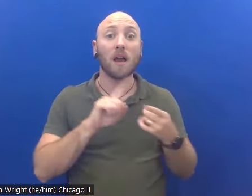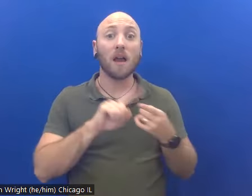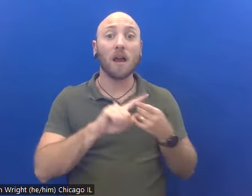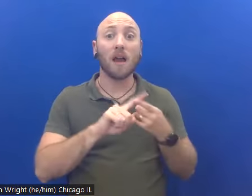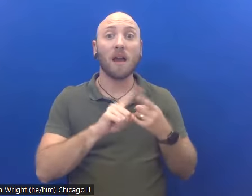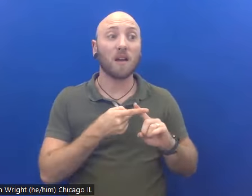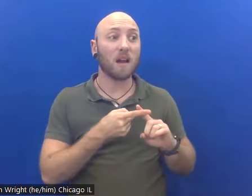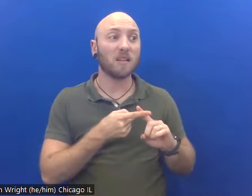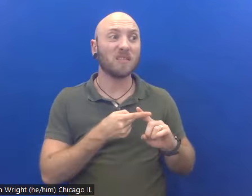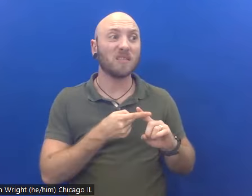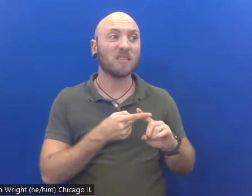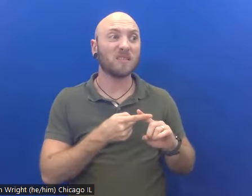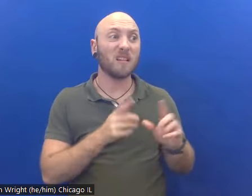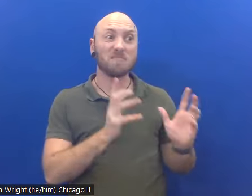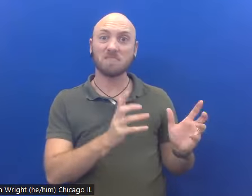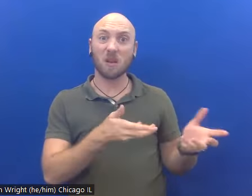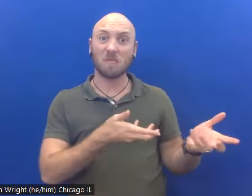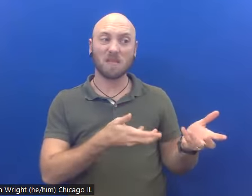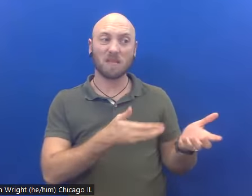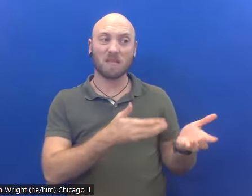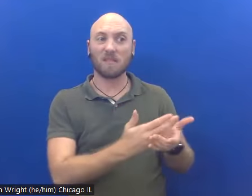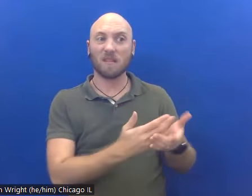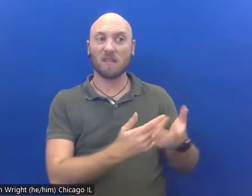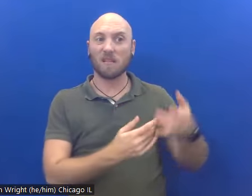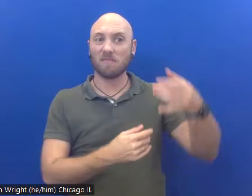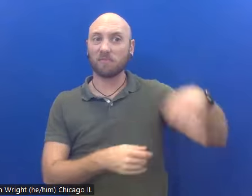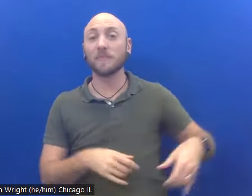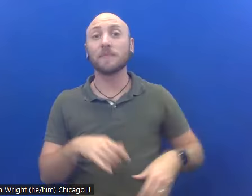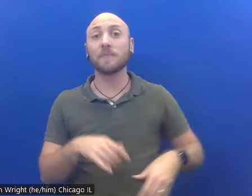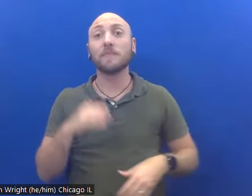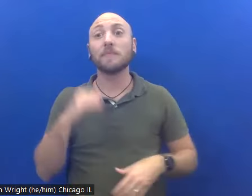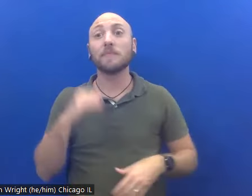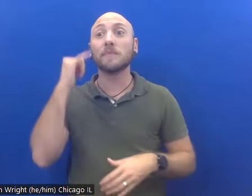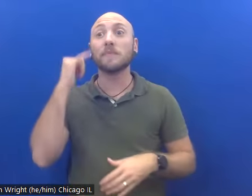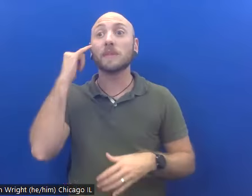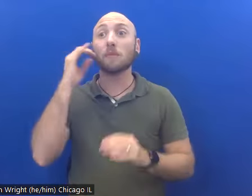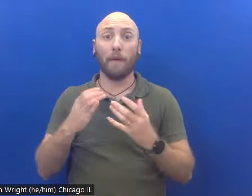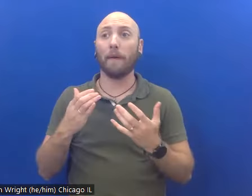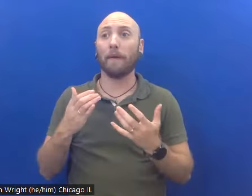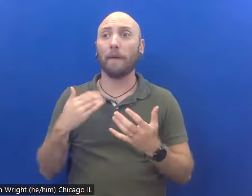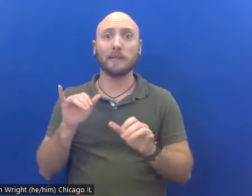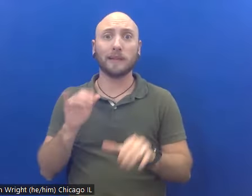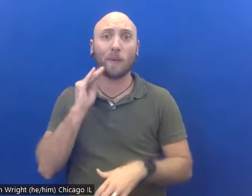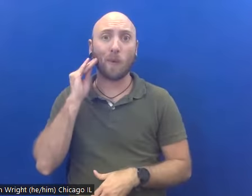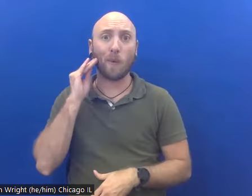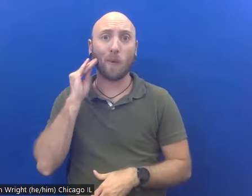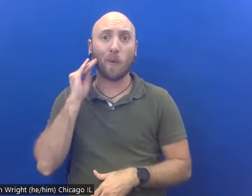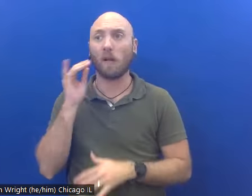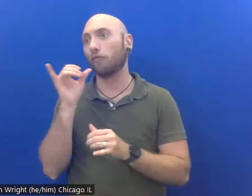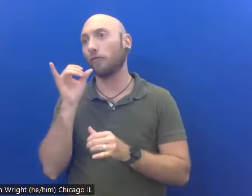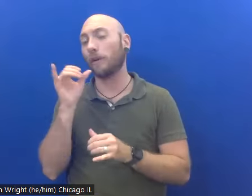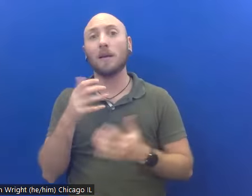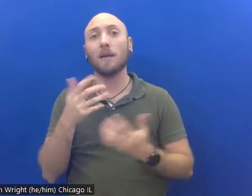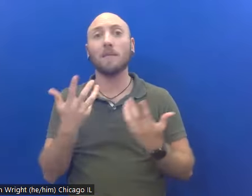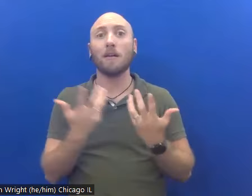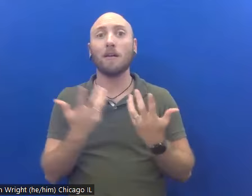I'd stopped, I'd have days where I wouldn't have class, or I'd just be back in the apartment drinking. My roommates would get home at like, 11 or